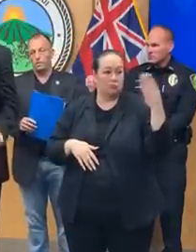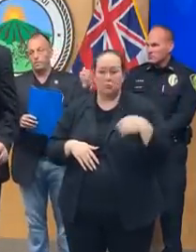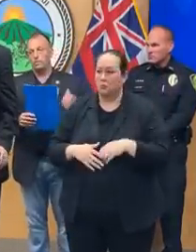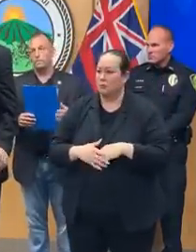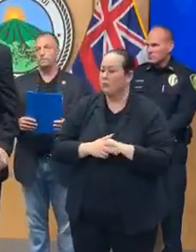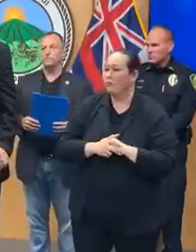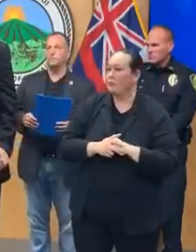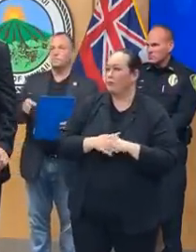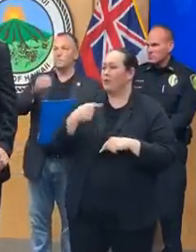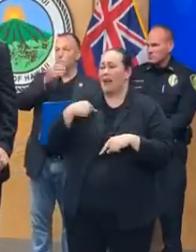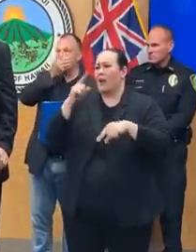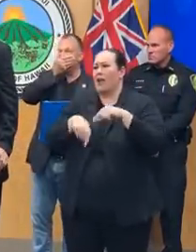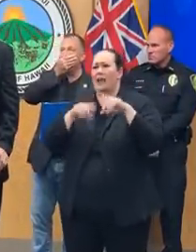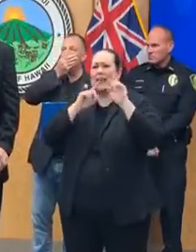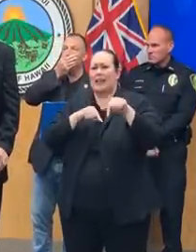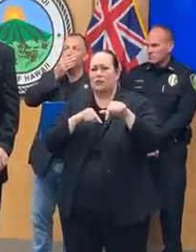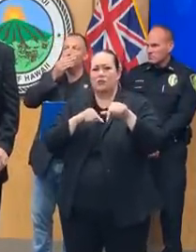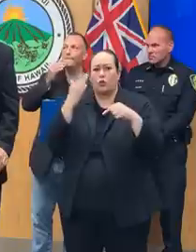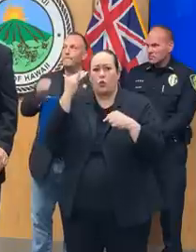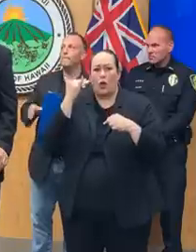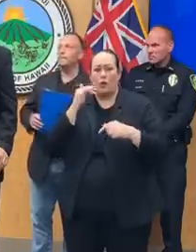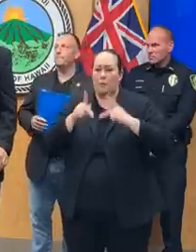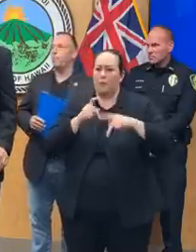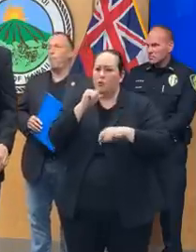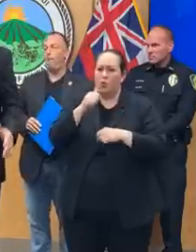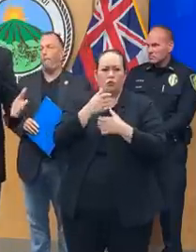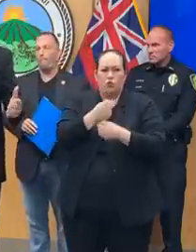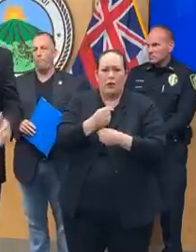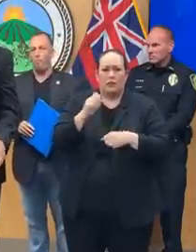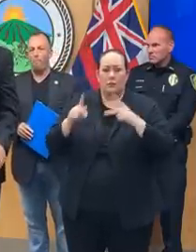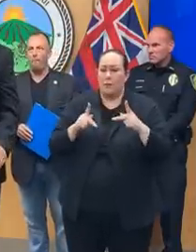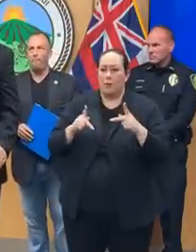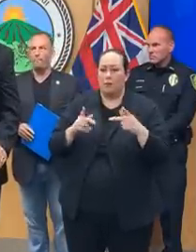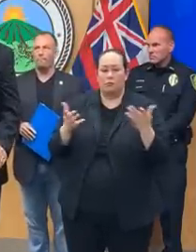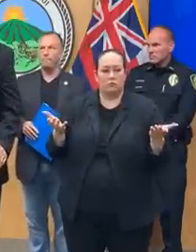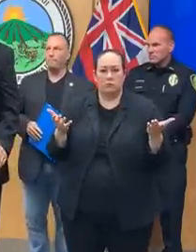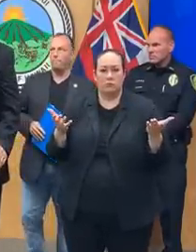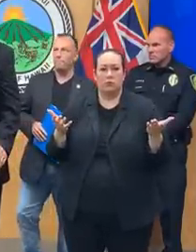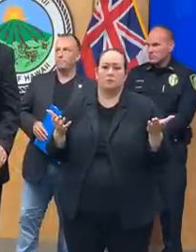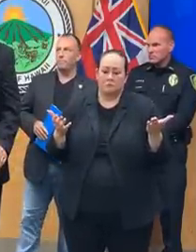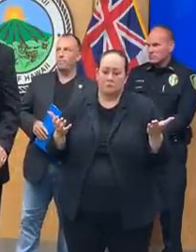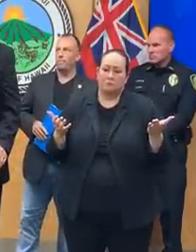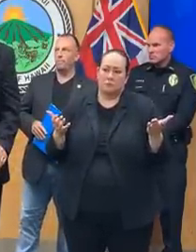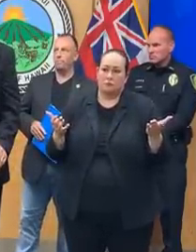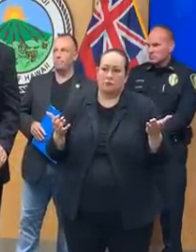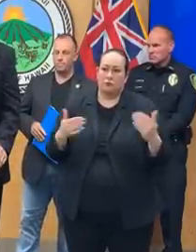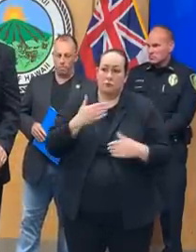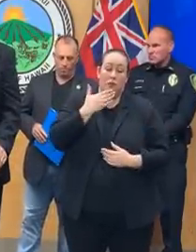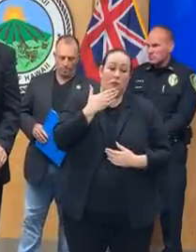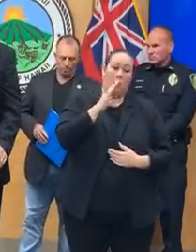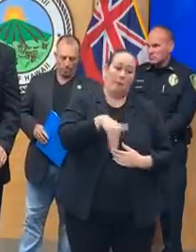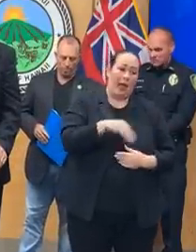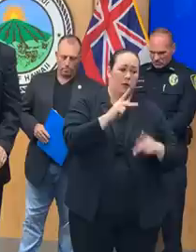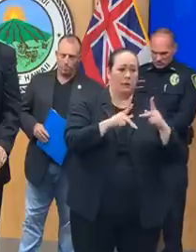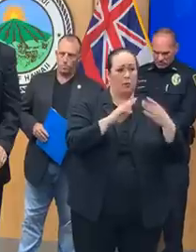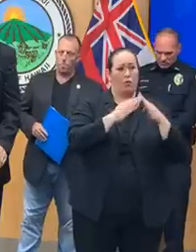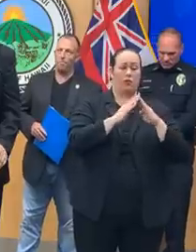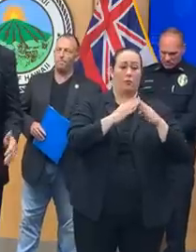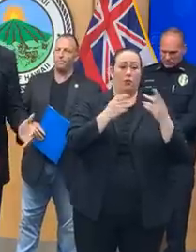answer why people don't trust people. There's bad people in the